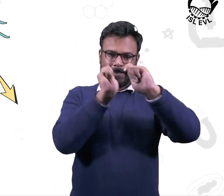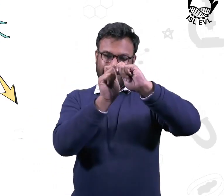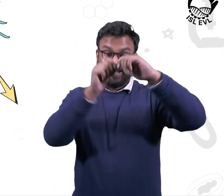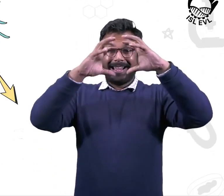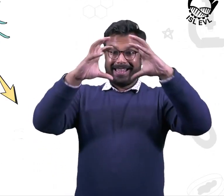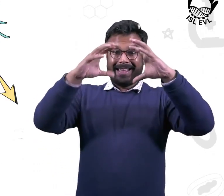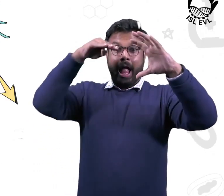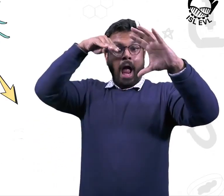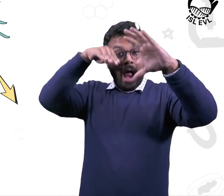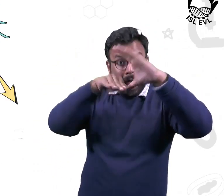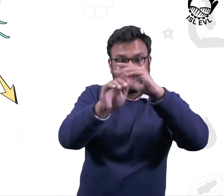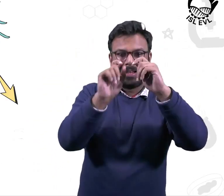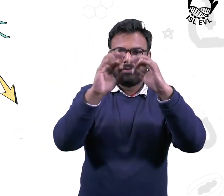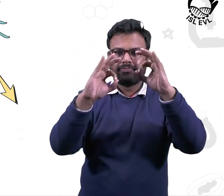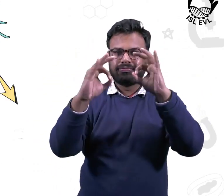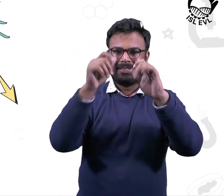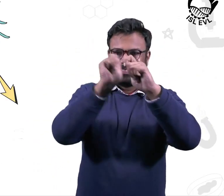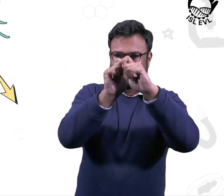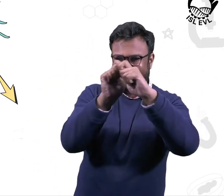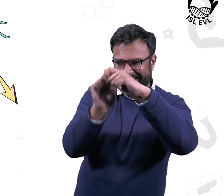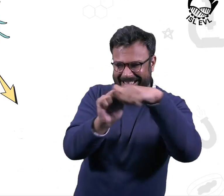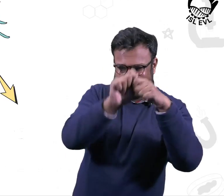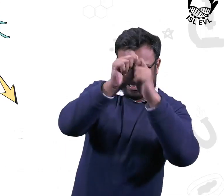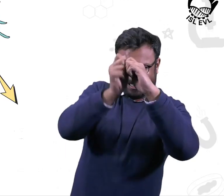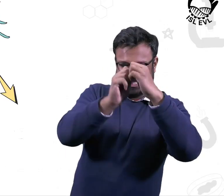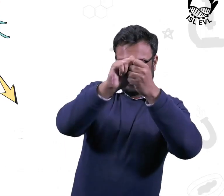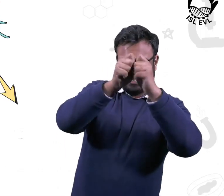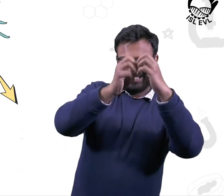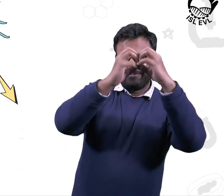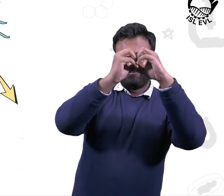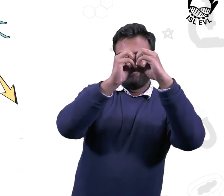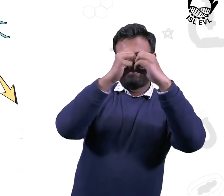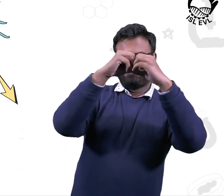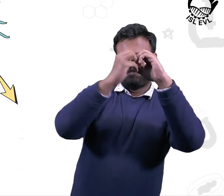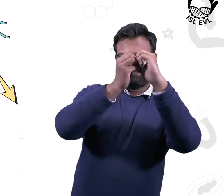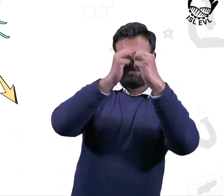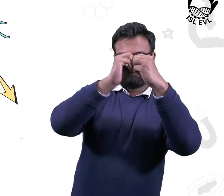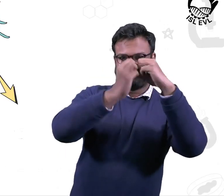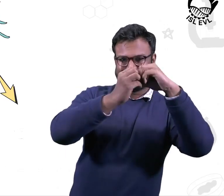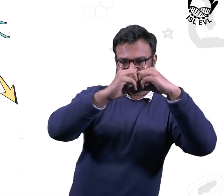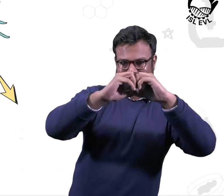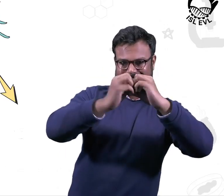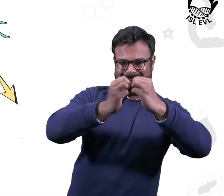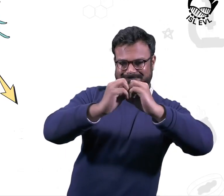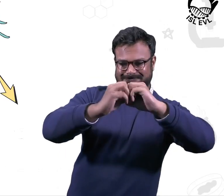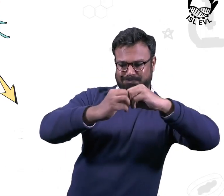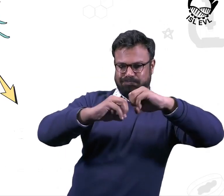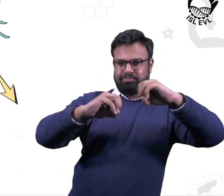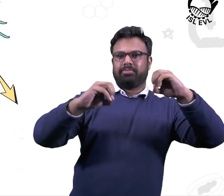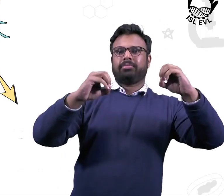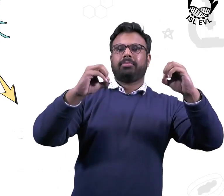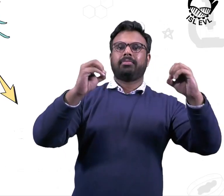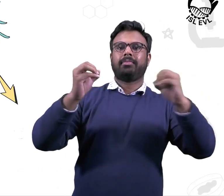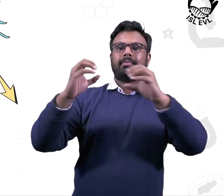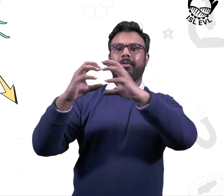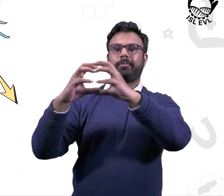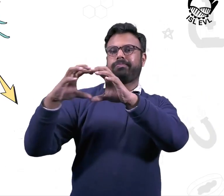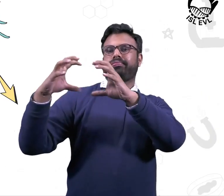The spacemaker enzyme actually acts like the builder by breaking down the cell wall so